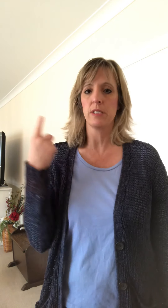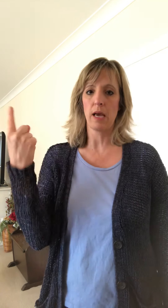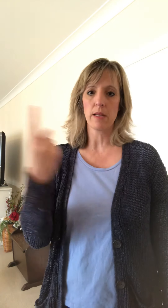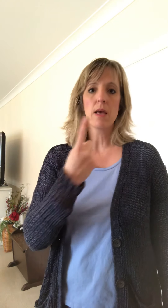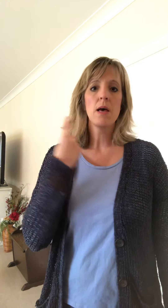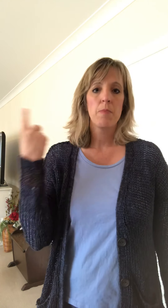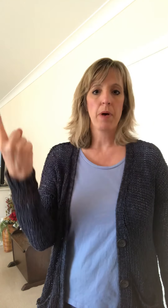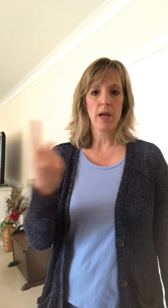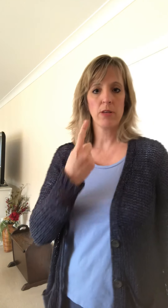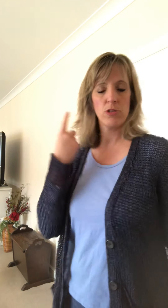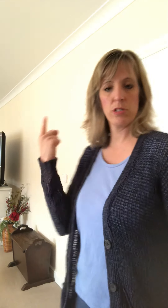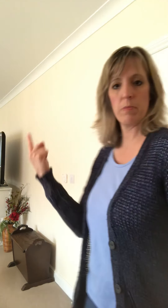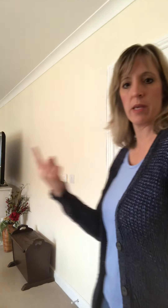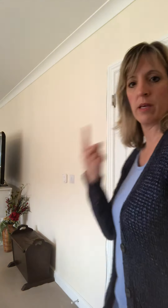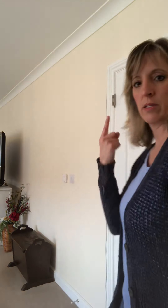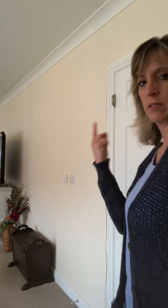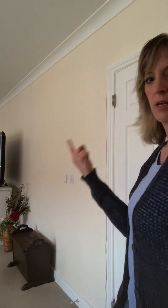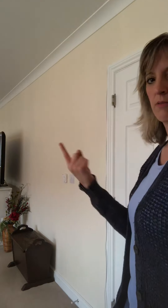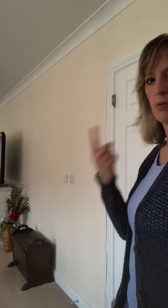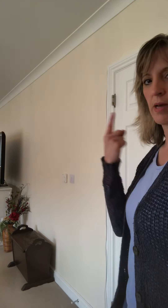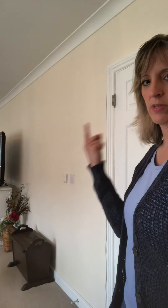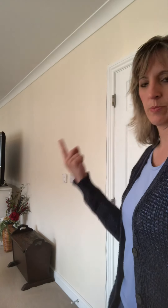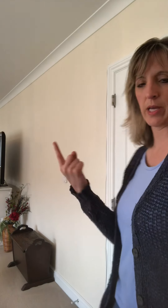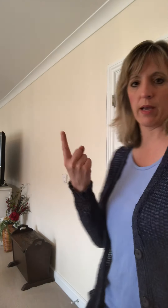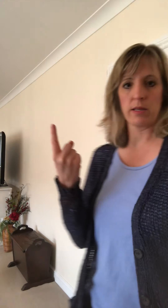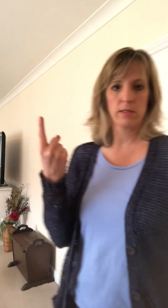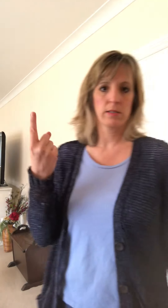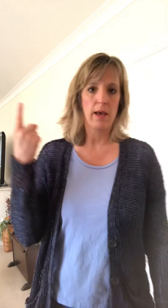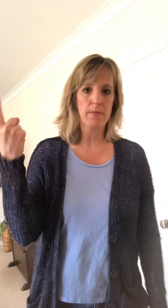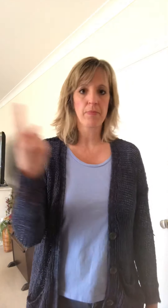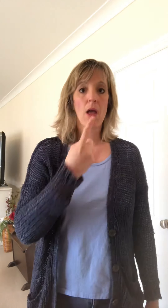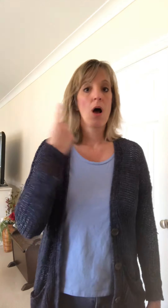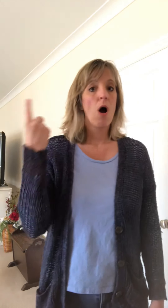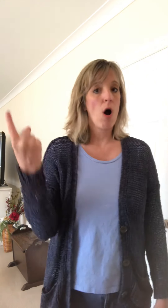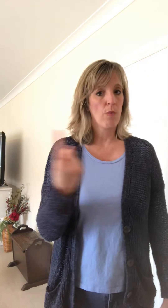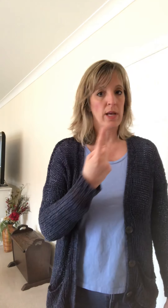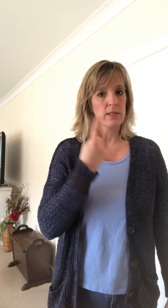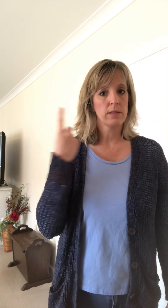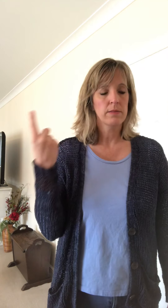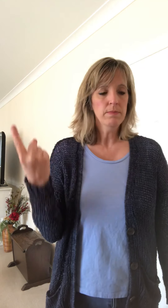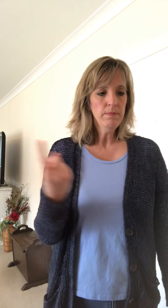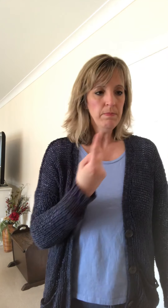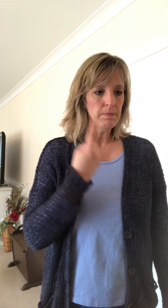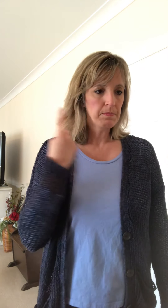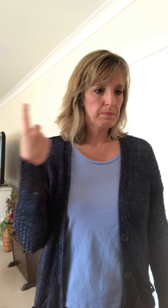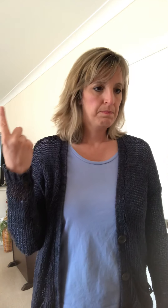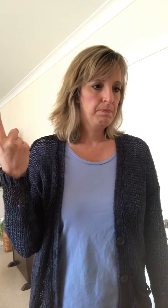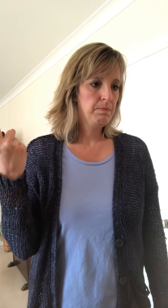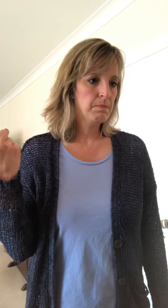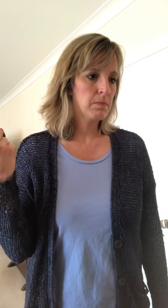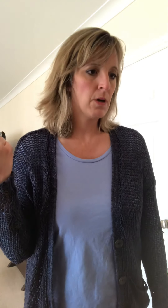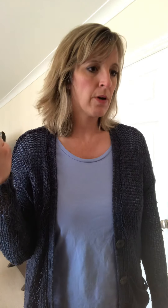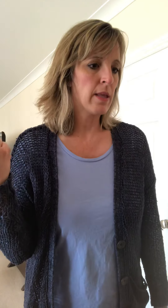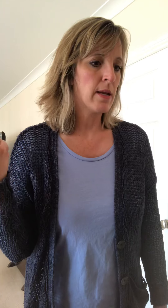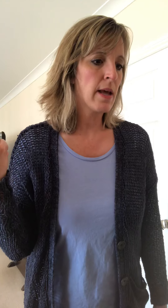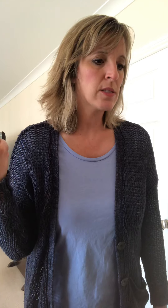sign, but you just make it, I don't know, about this big, I guess, okay? Always. Okay, the next